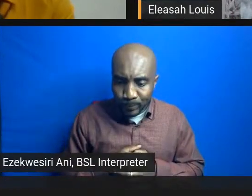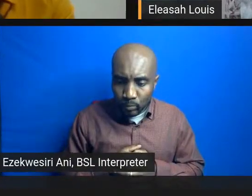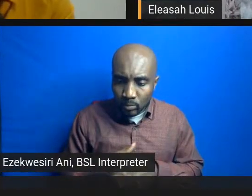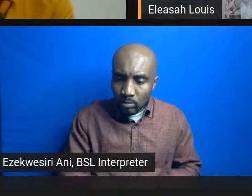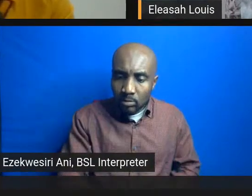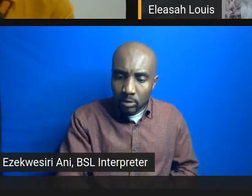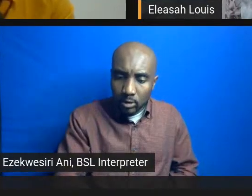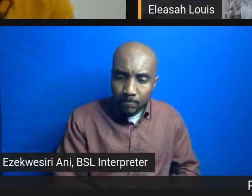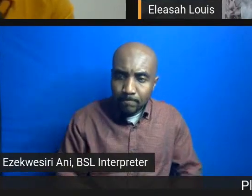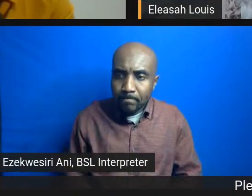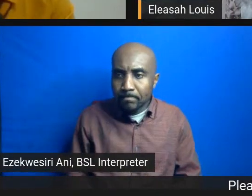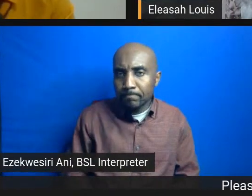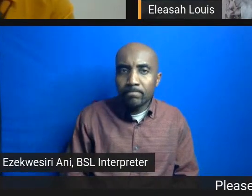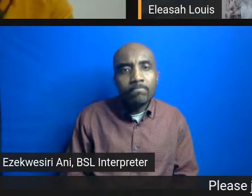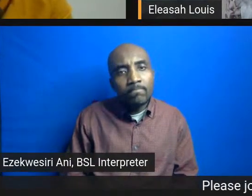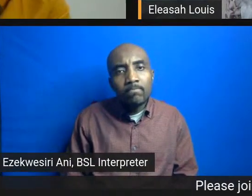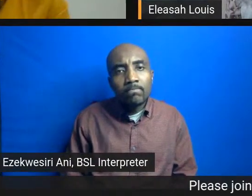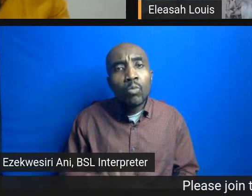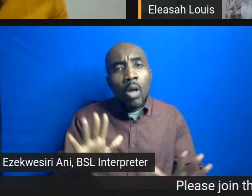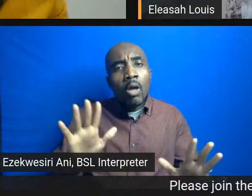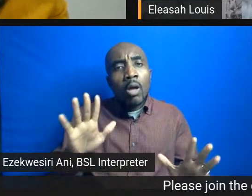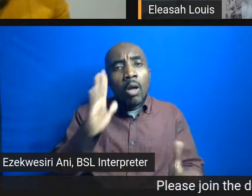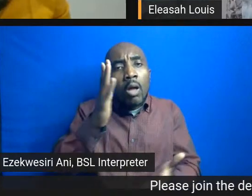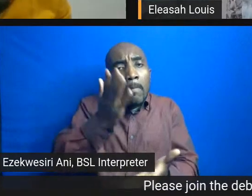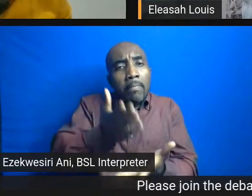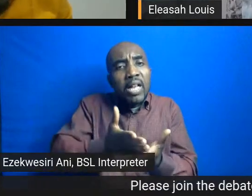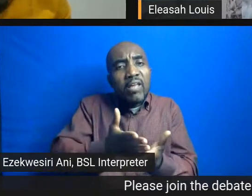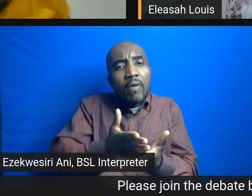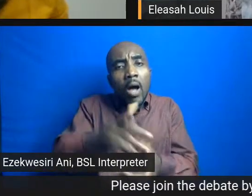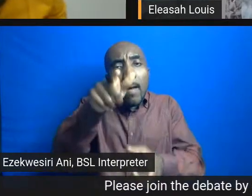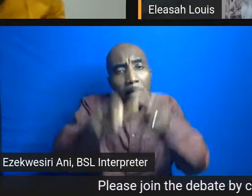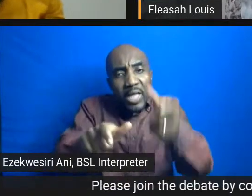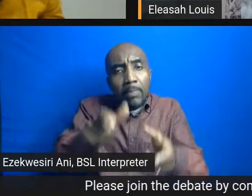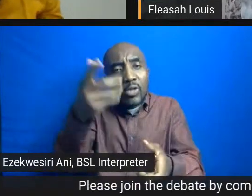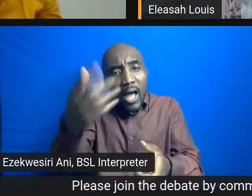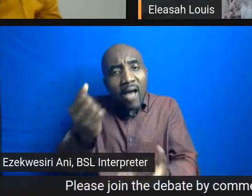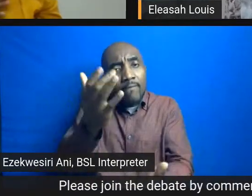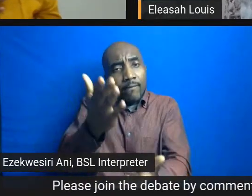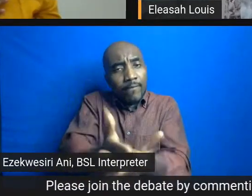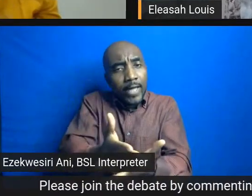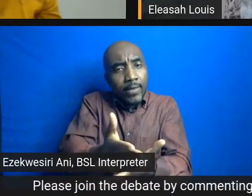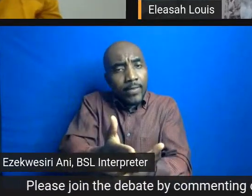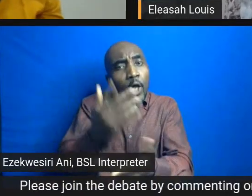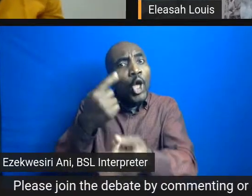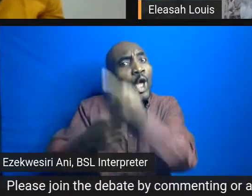a people of faith, as believers, to creation,